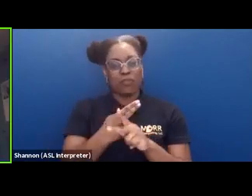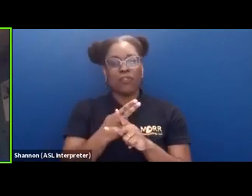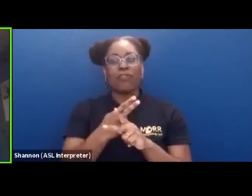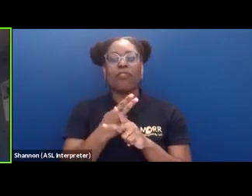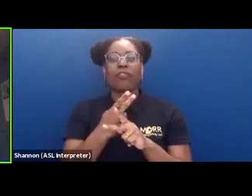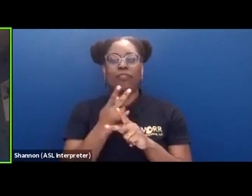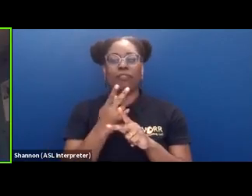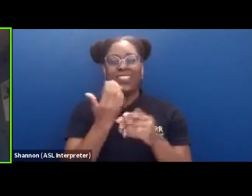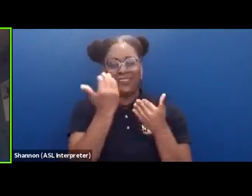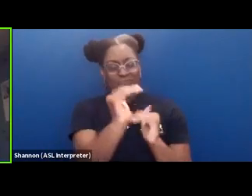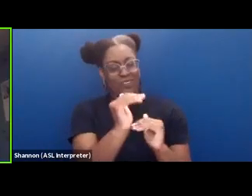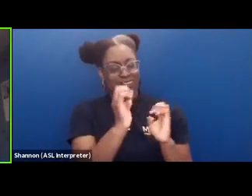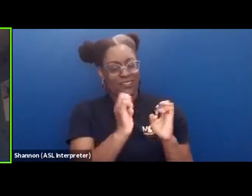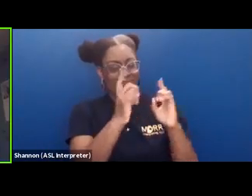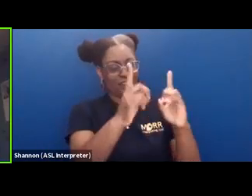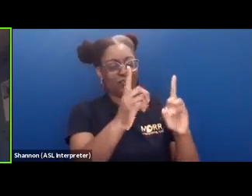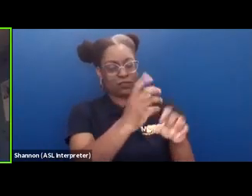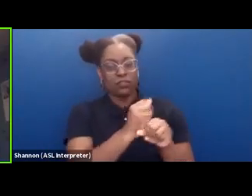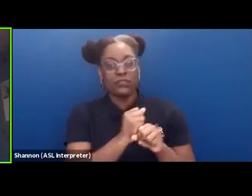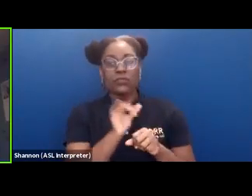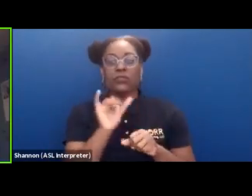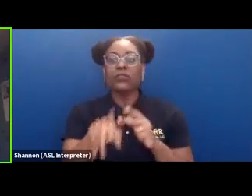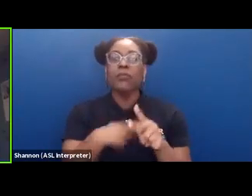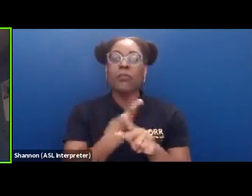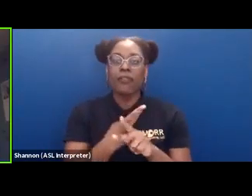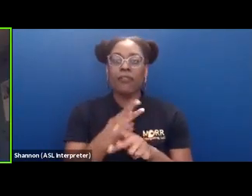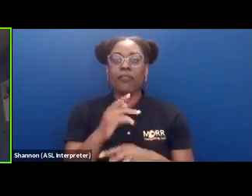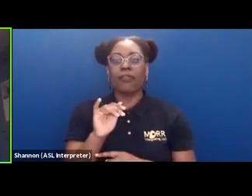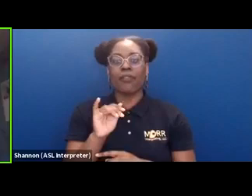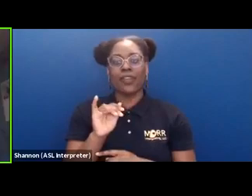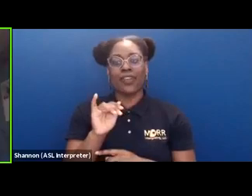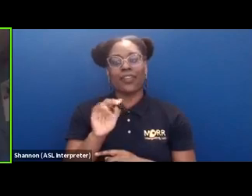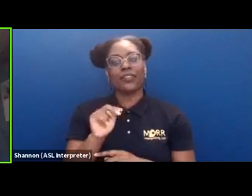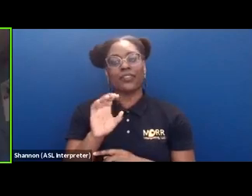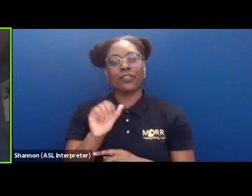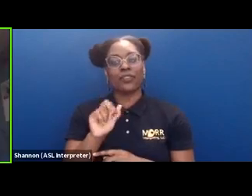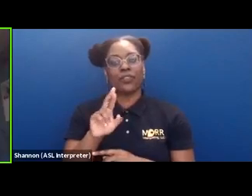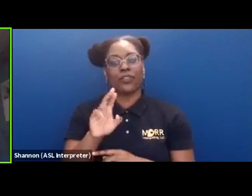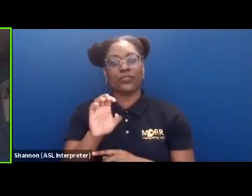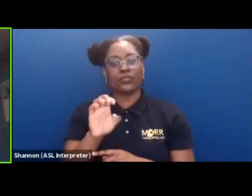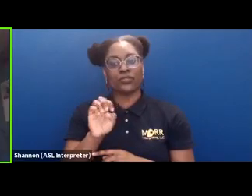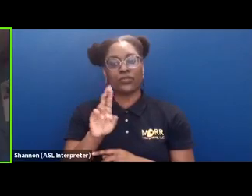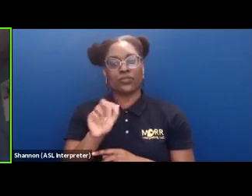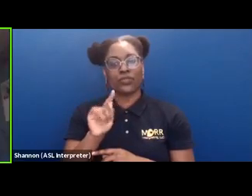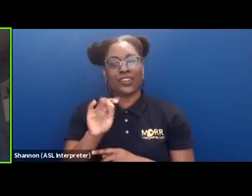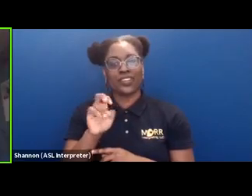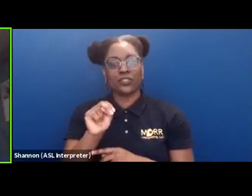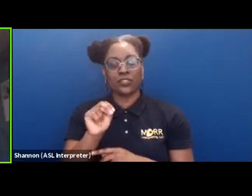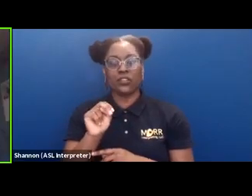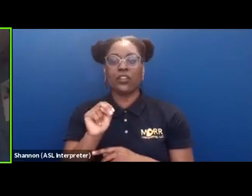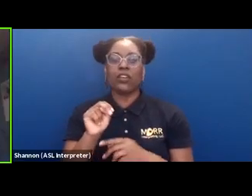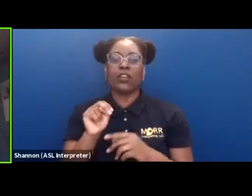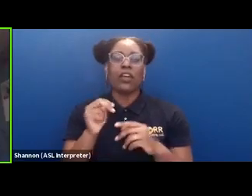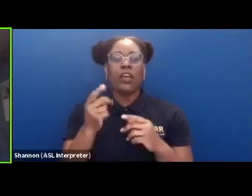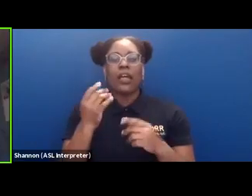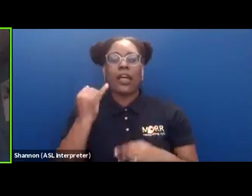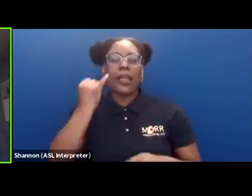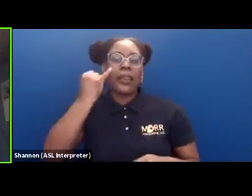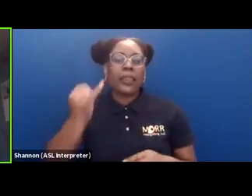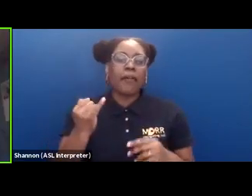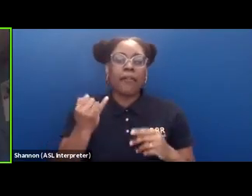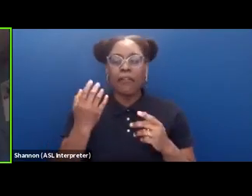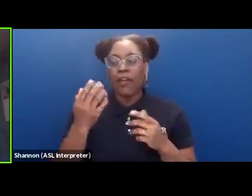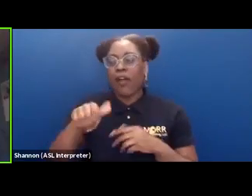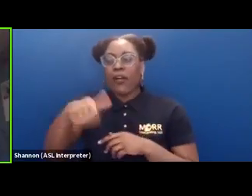is justified on the basis of keeping them safe from the rest of the public high school students, which is